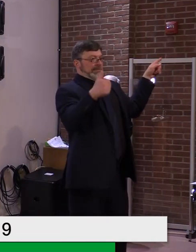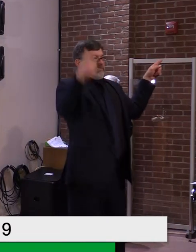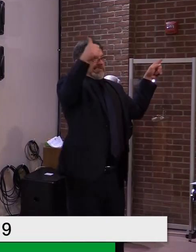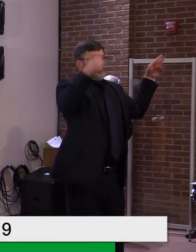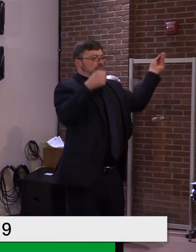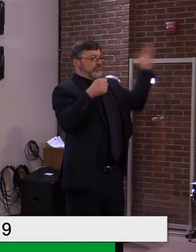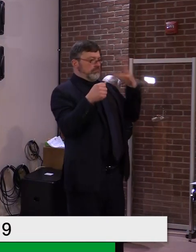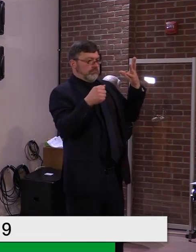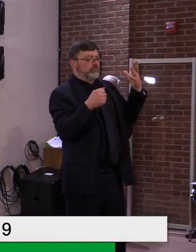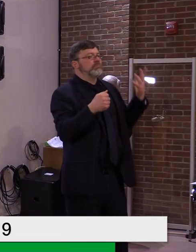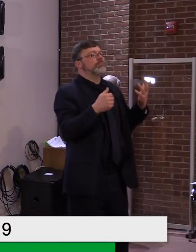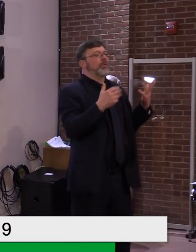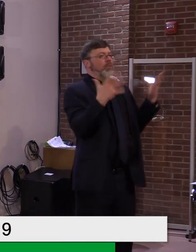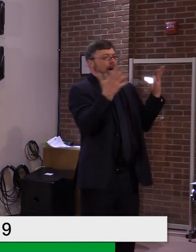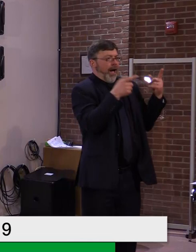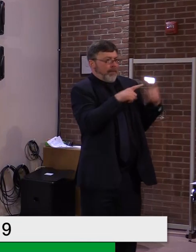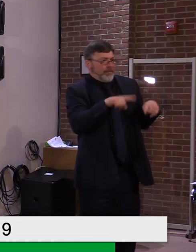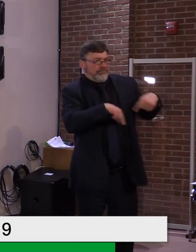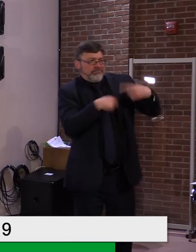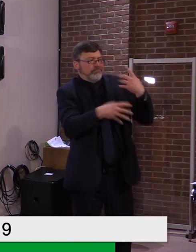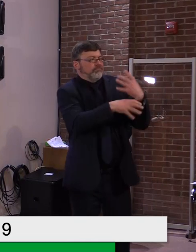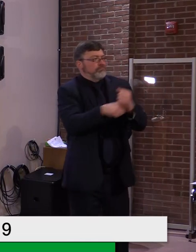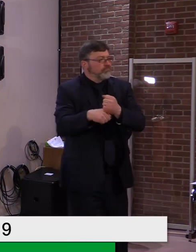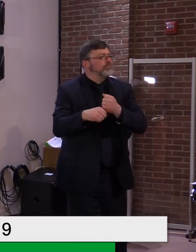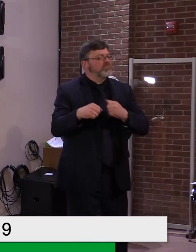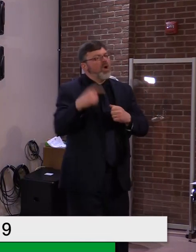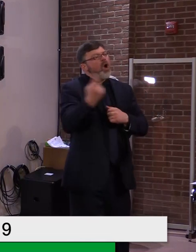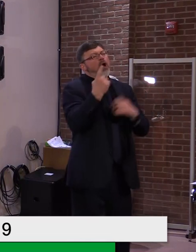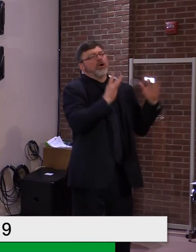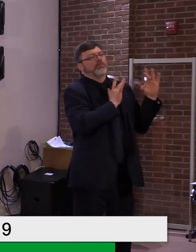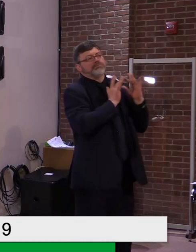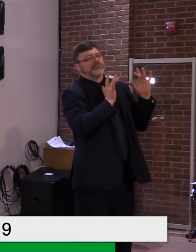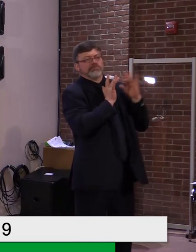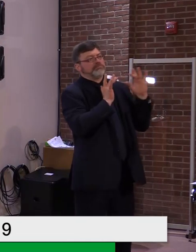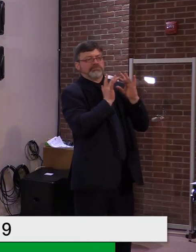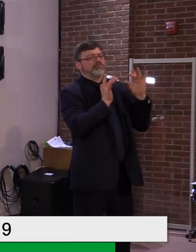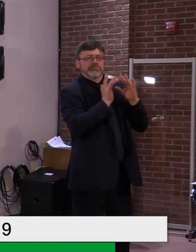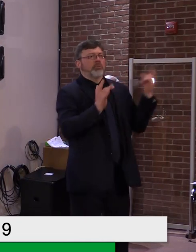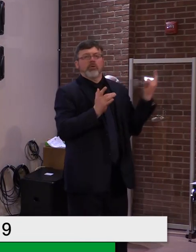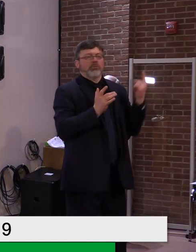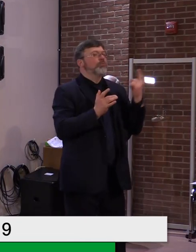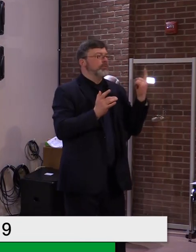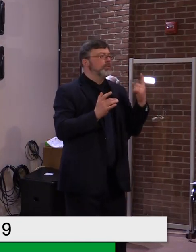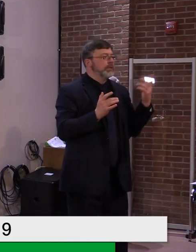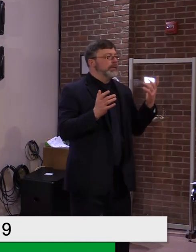or help. We're always there to assist, but they've done a pretty good job thus far.